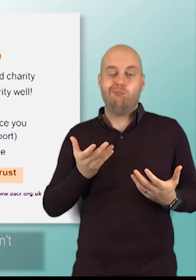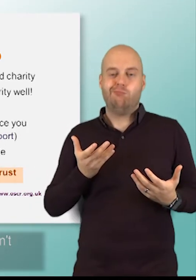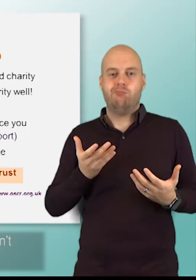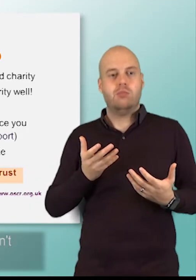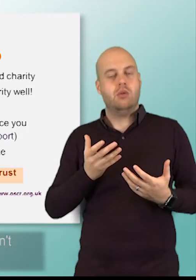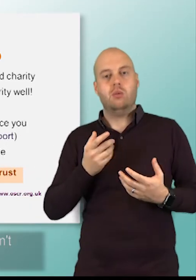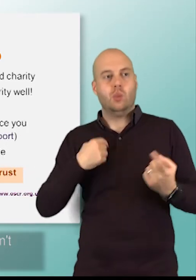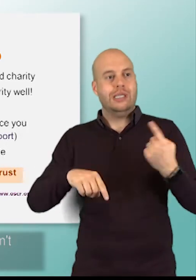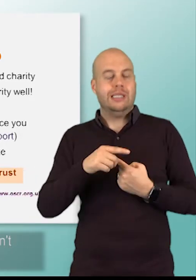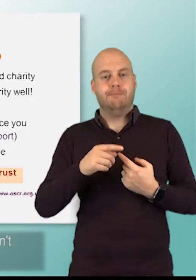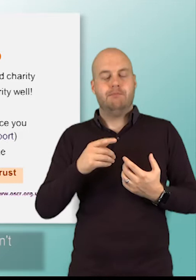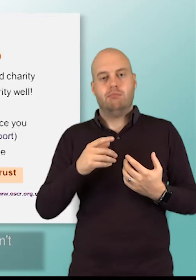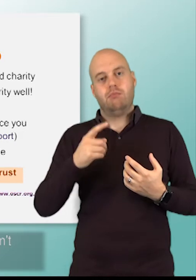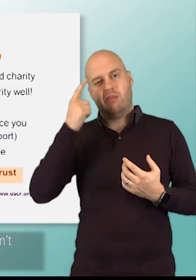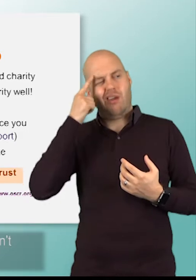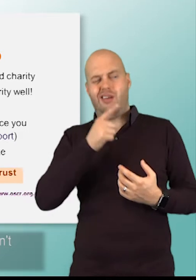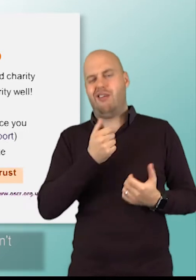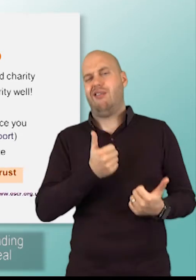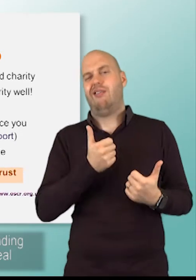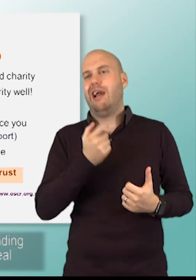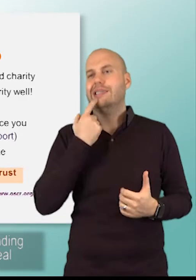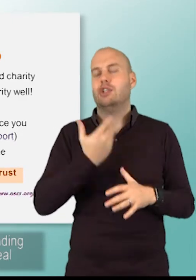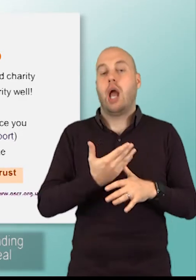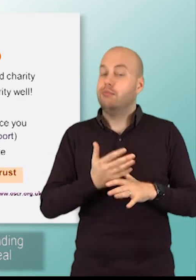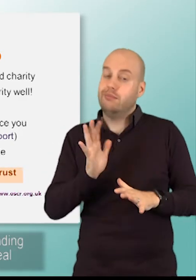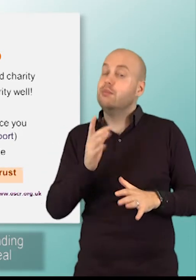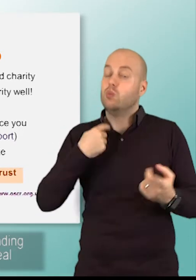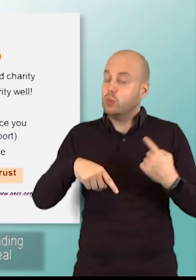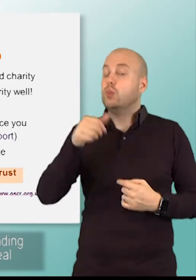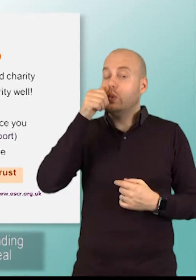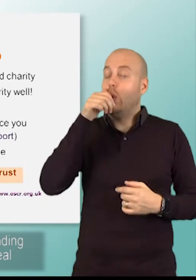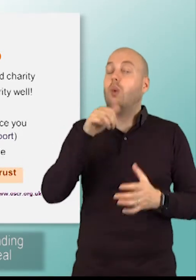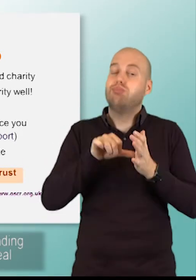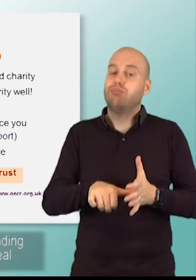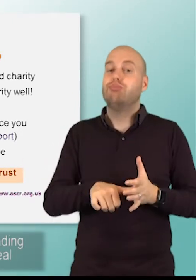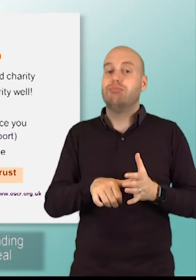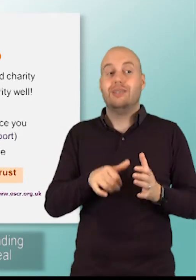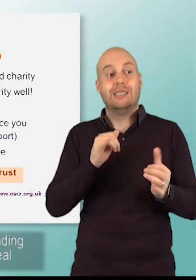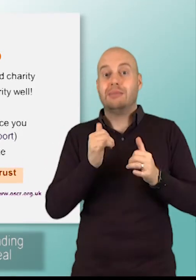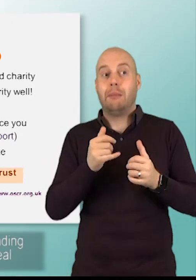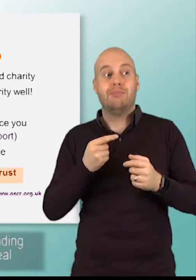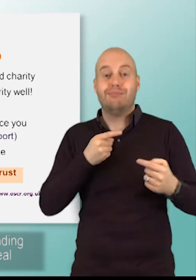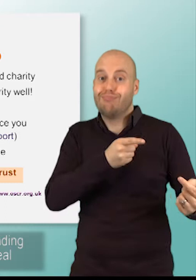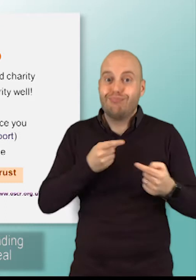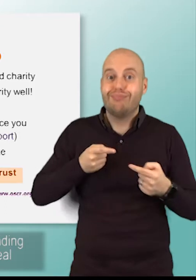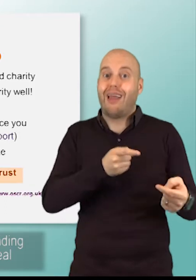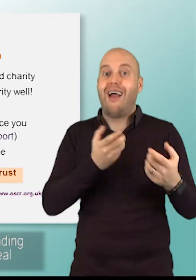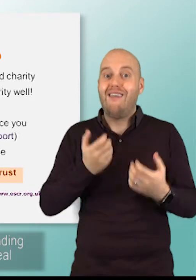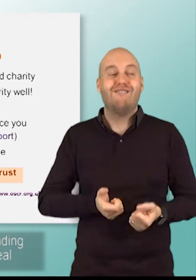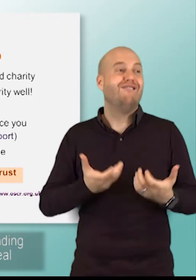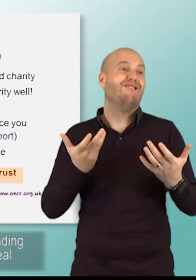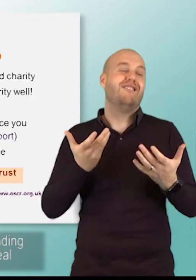you know, we don't underestimate how difficult that can be. Sometimes disputes arise. Sometimes you'll have